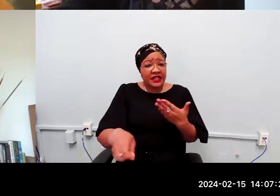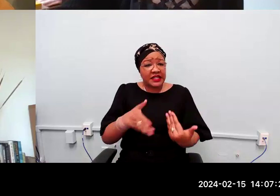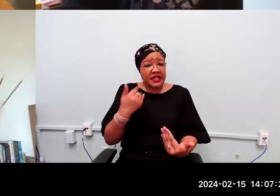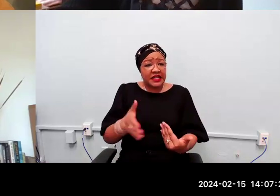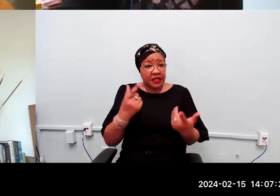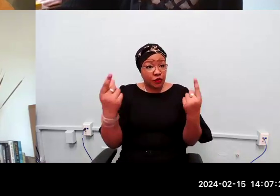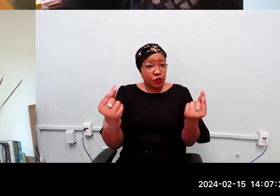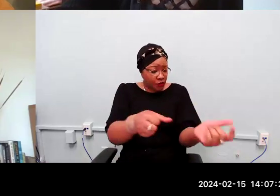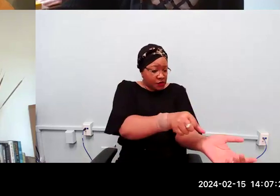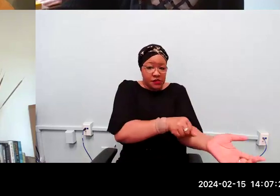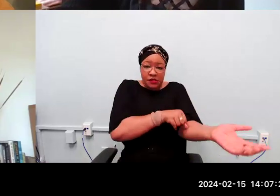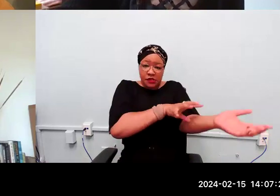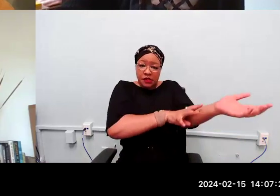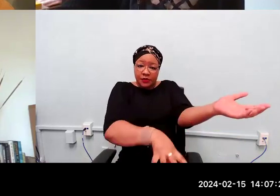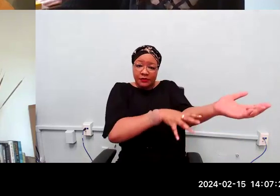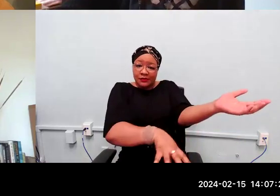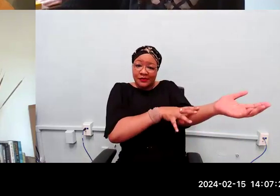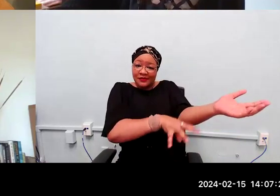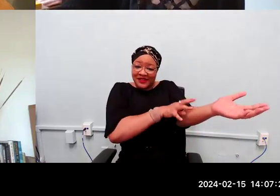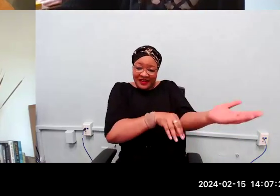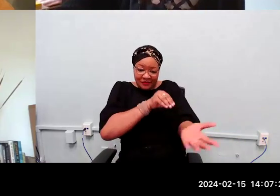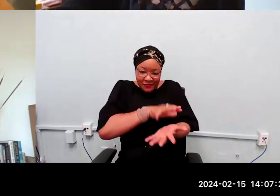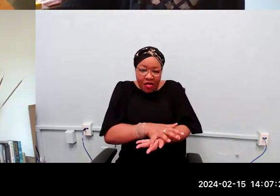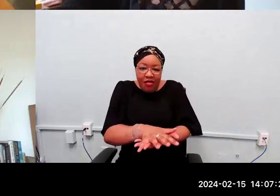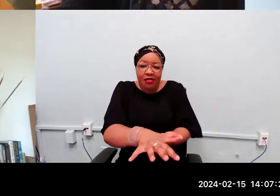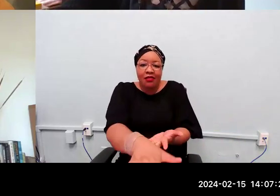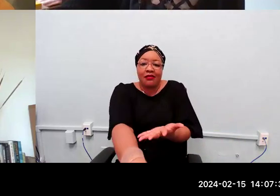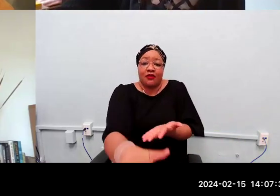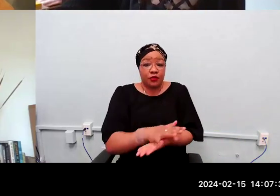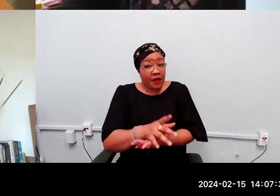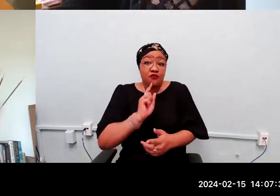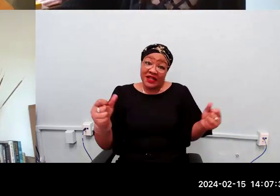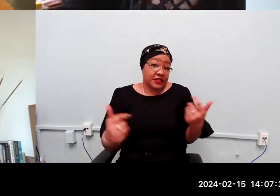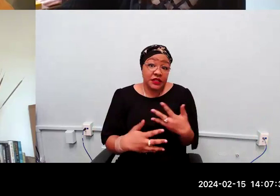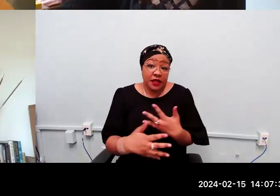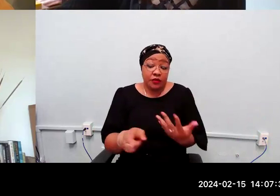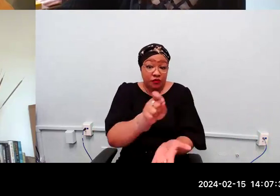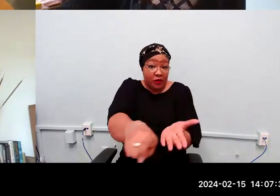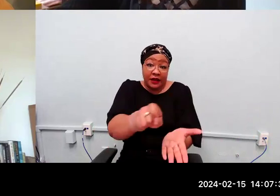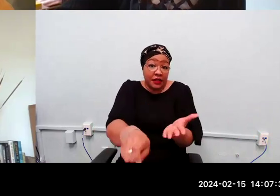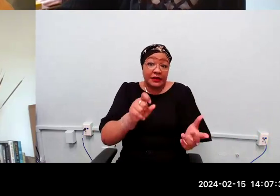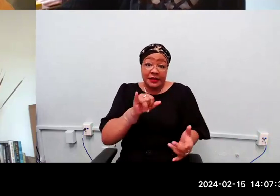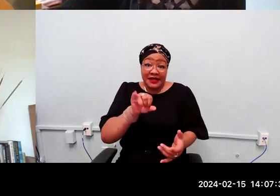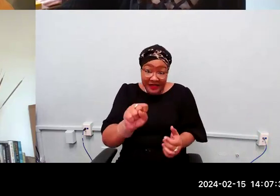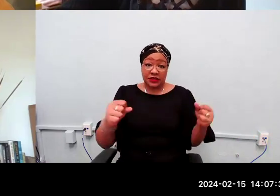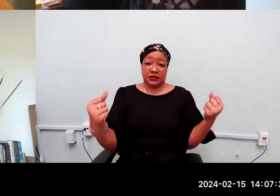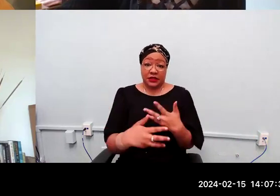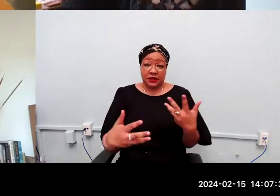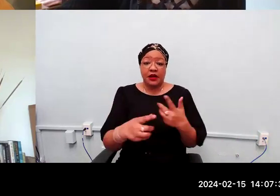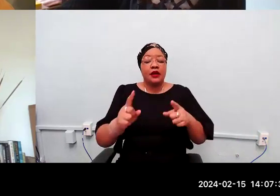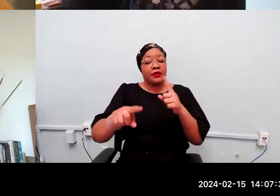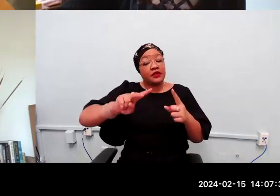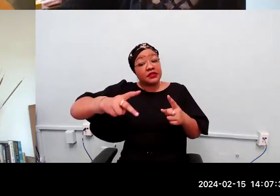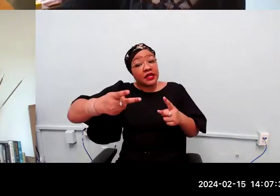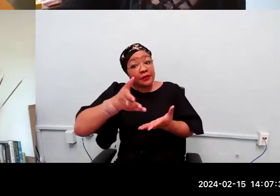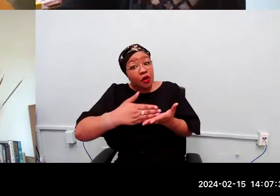scary as shit. You know, it is super scary. And then there's the second part, which is actually showing it to someone